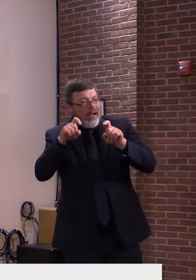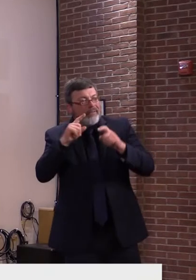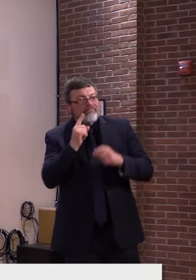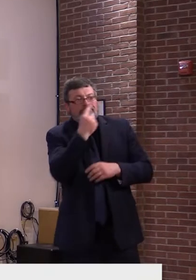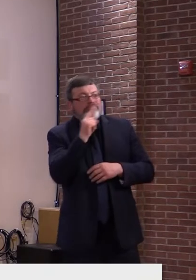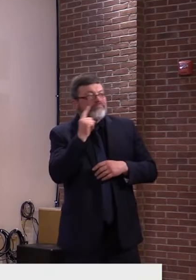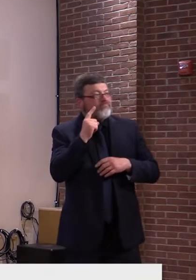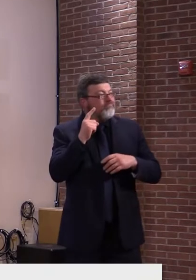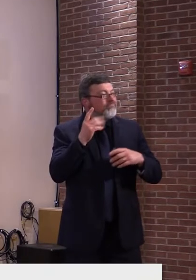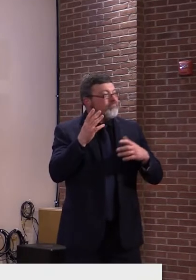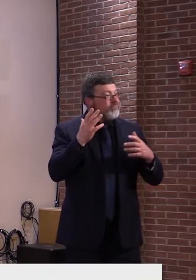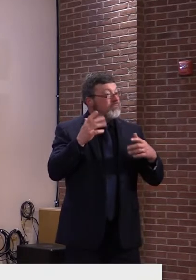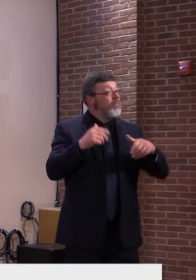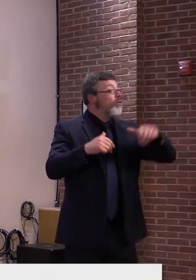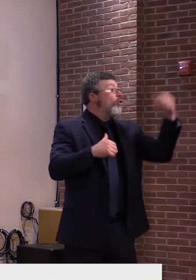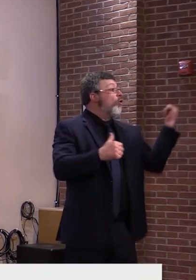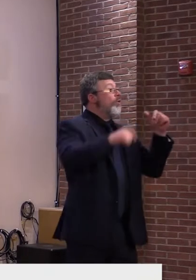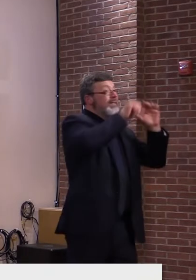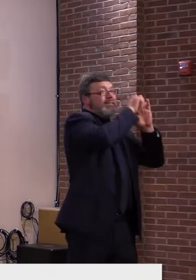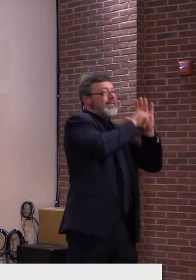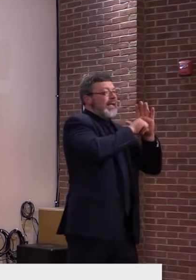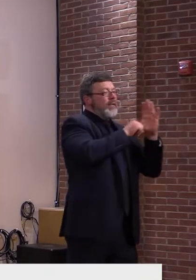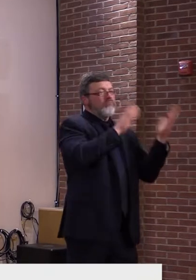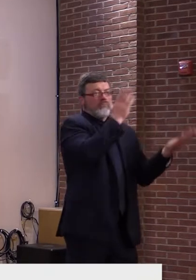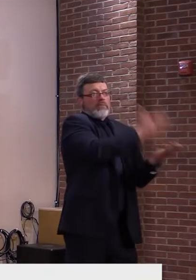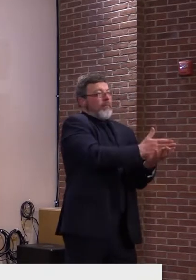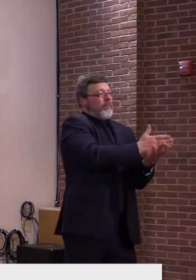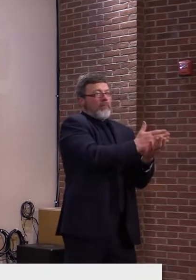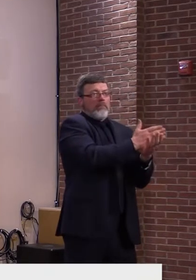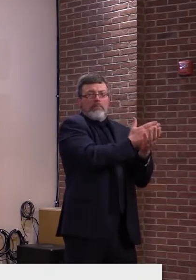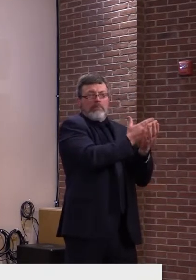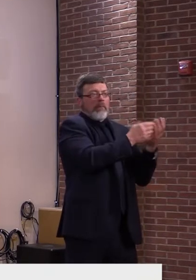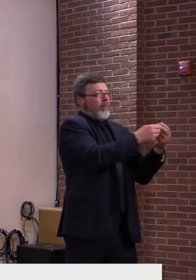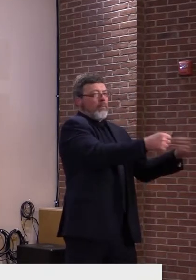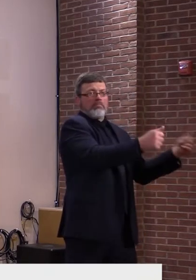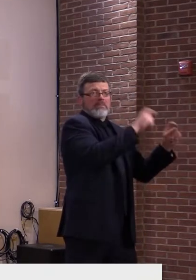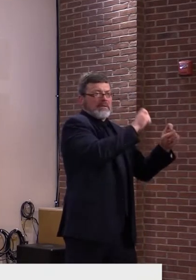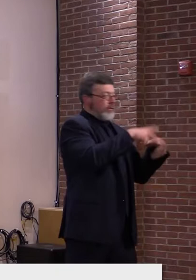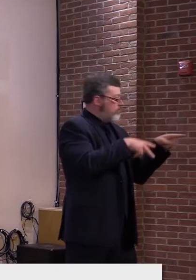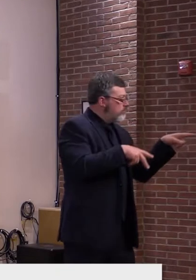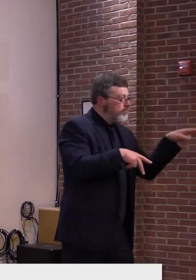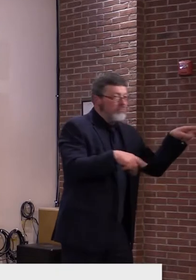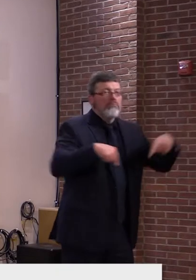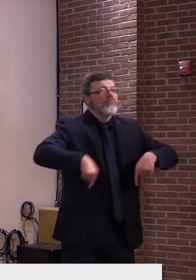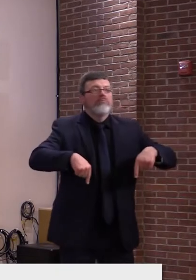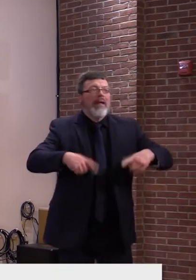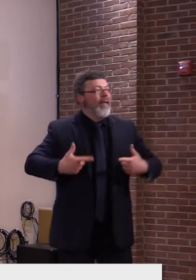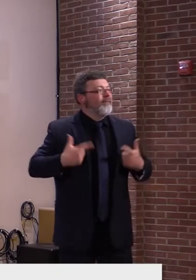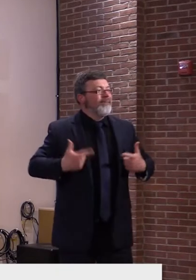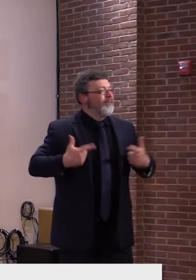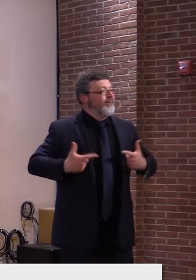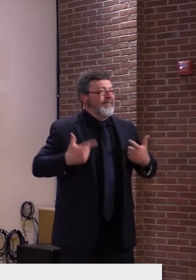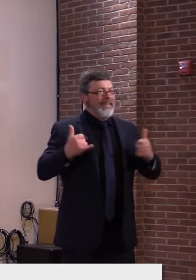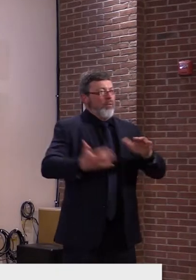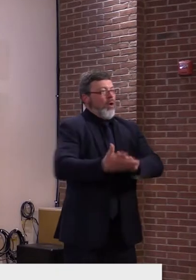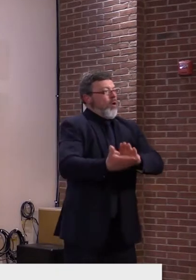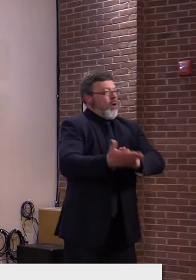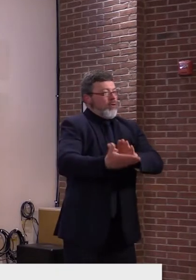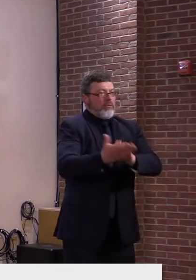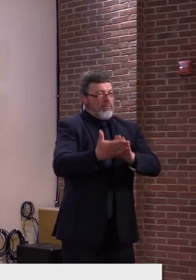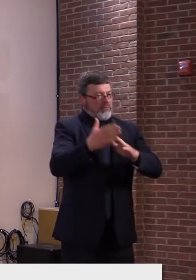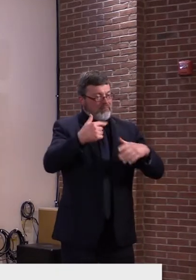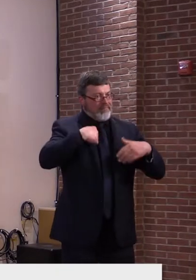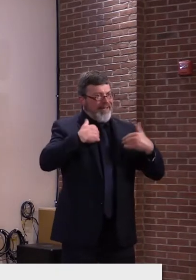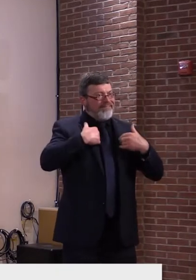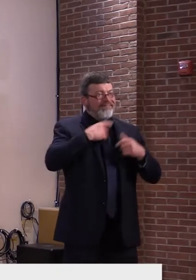their testing apparatus, Vermont still offers both PCR and take-home rapid testing at all of its testing